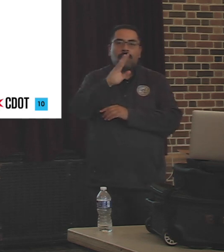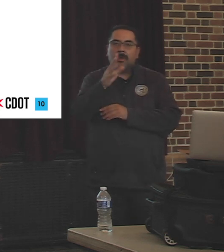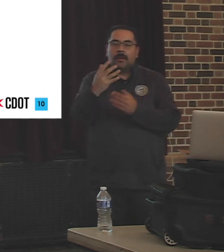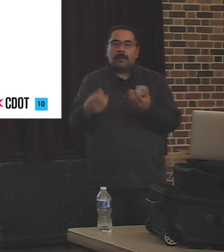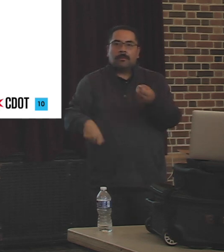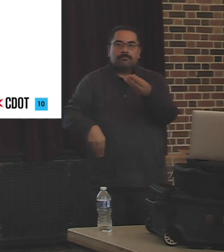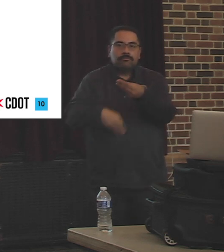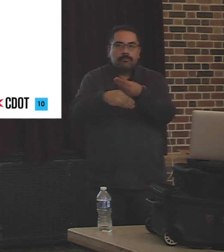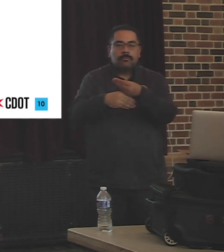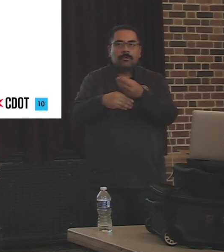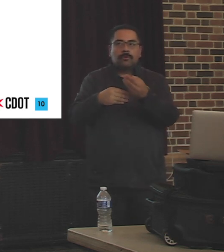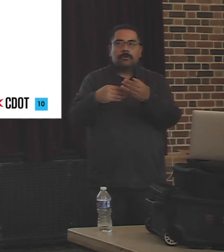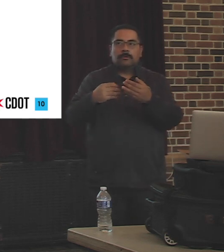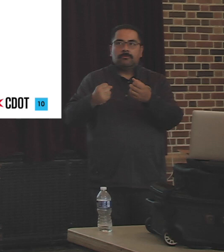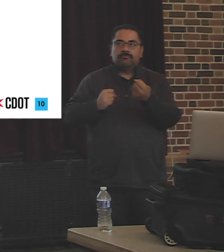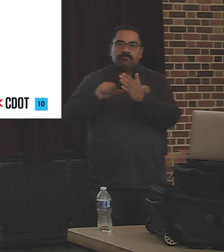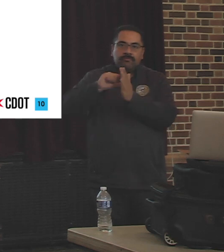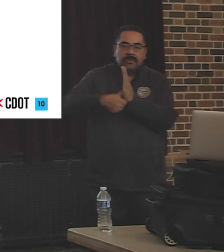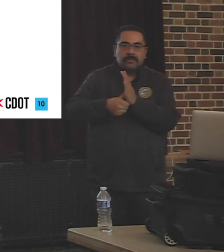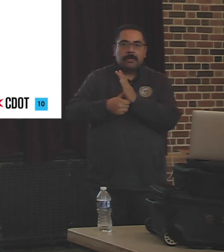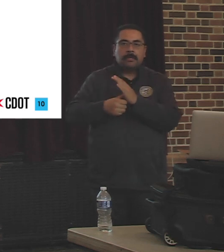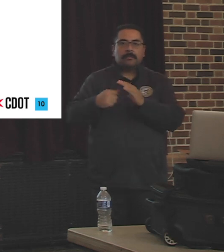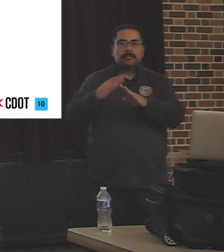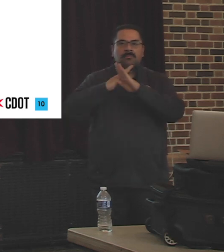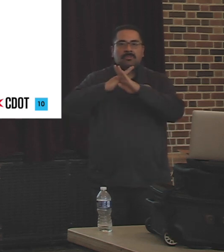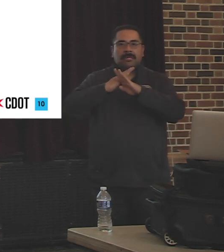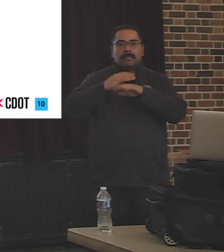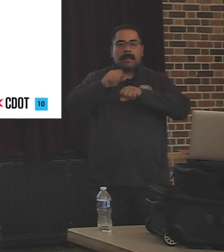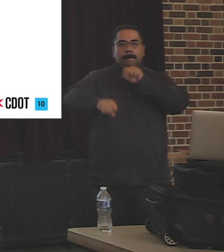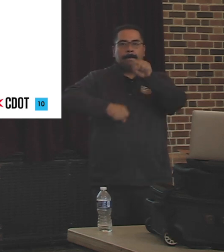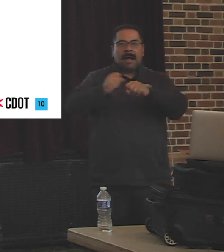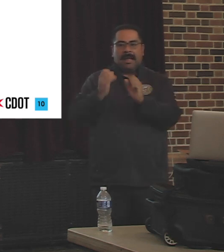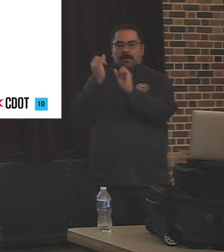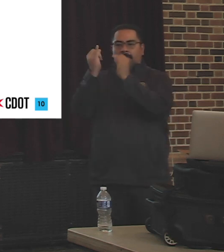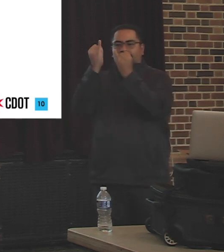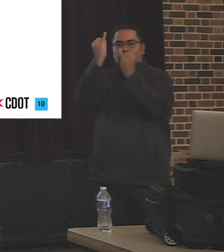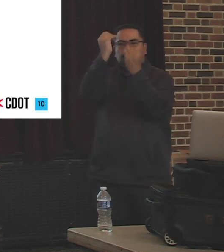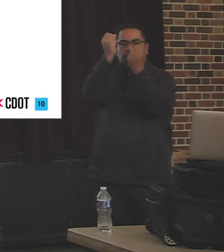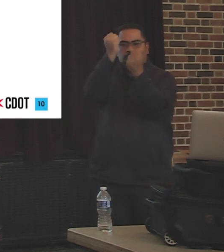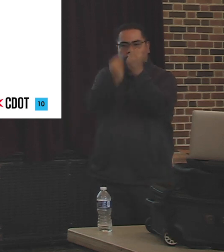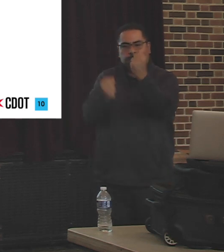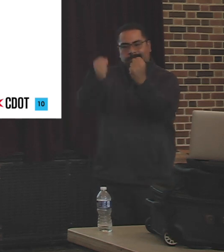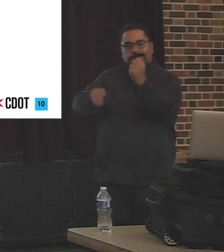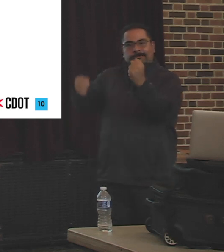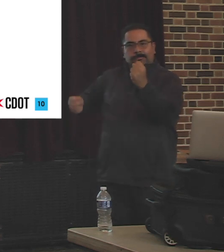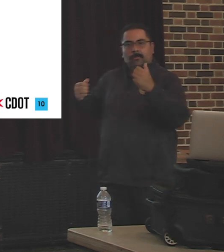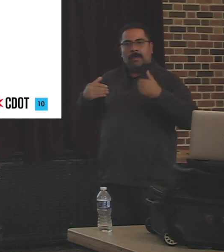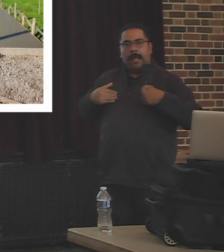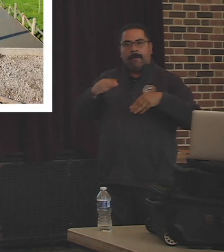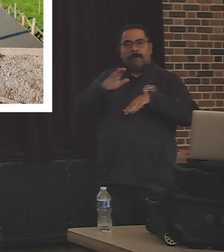highlights the protected bike lanes that we installed on the boulevard system over the last couple of years.